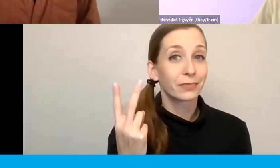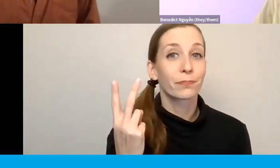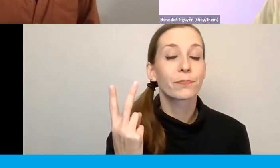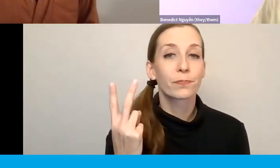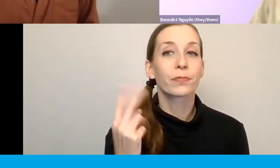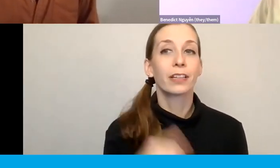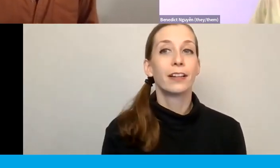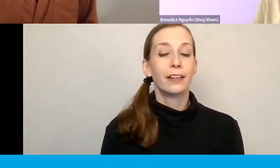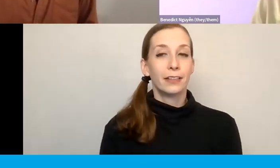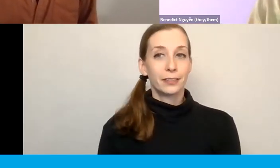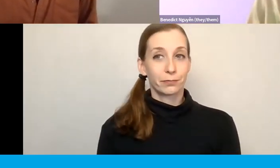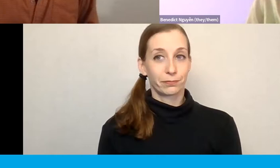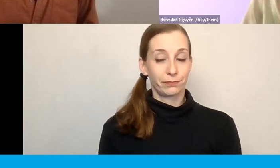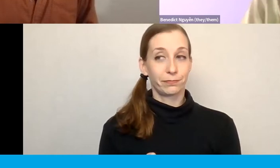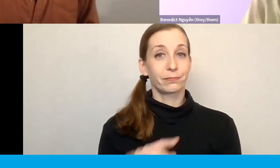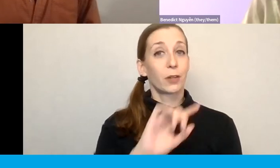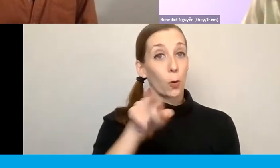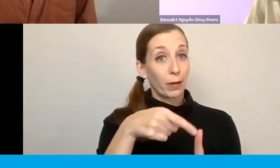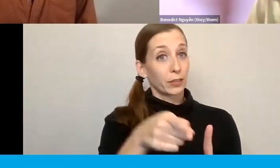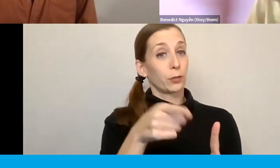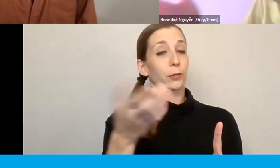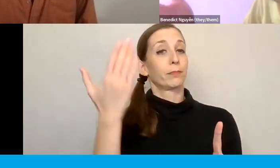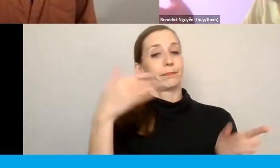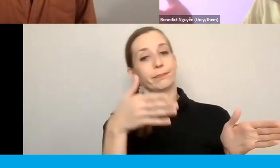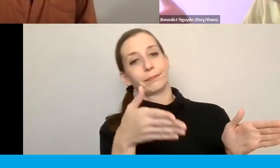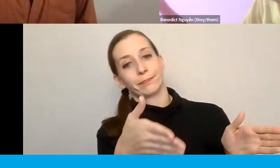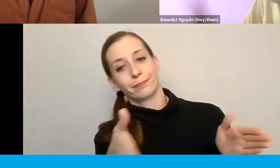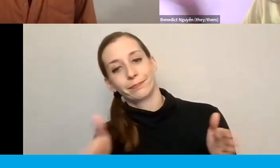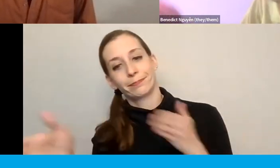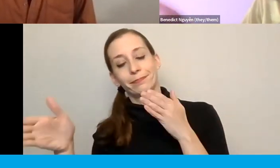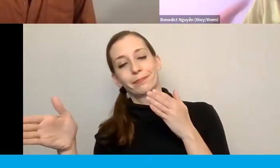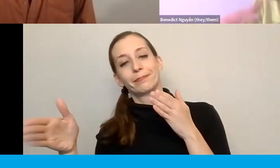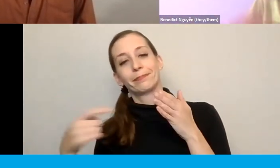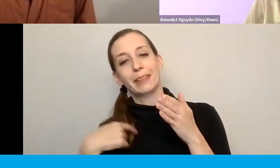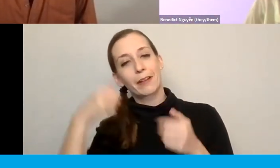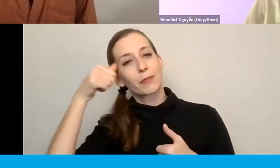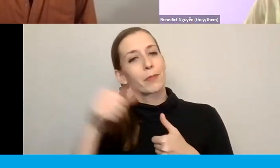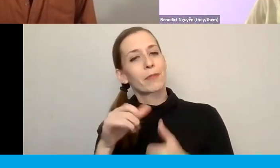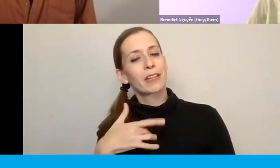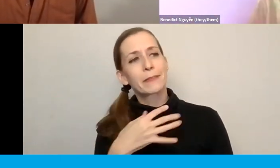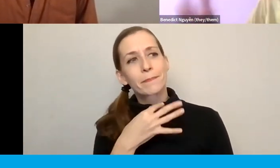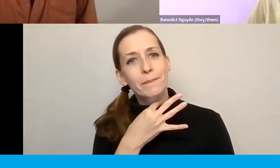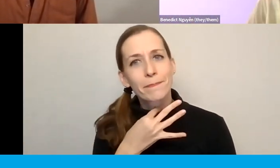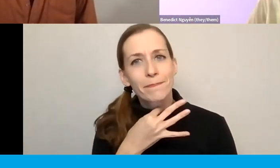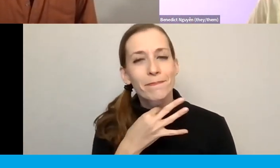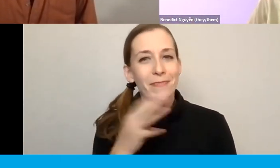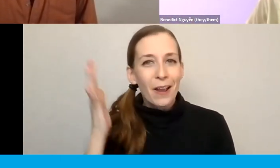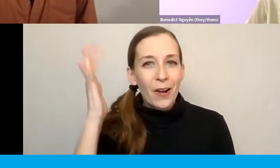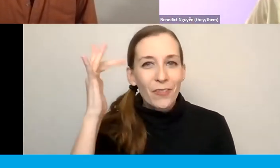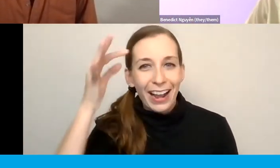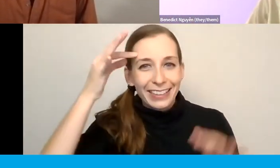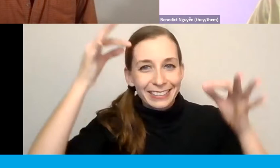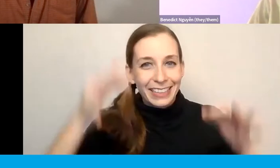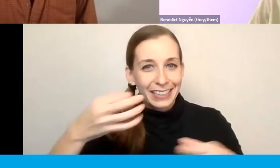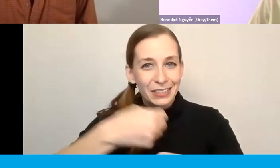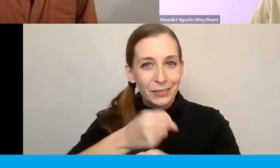I was so curious, and I'm sure folks in the room are as well. How did you, what brought documentary as a form, as a medium to